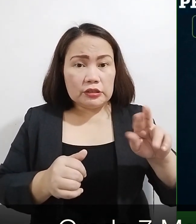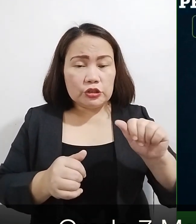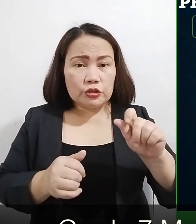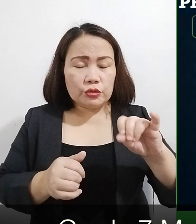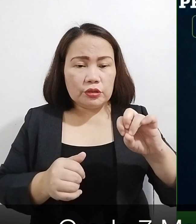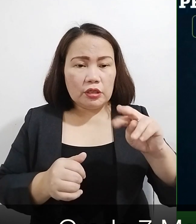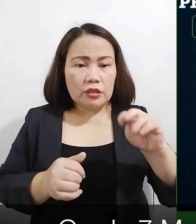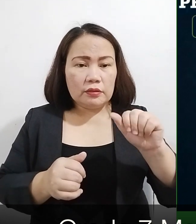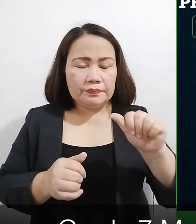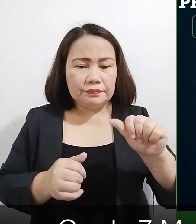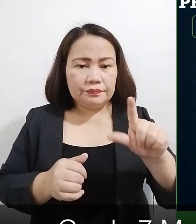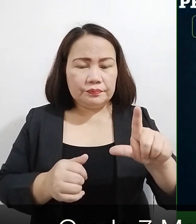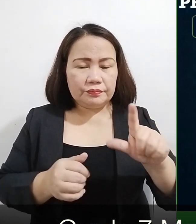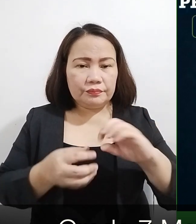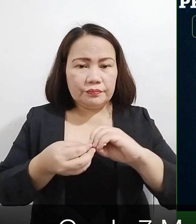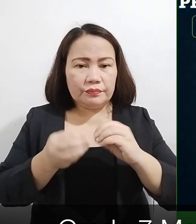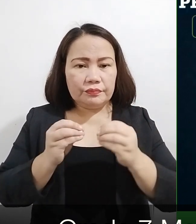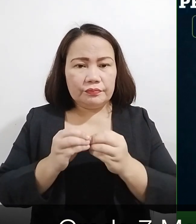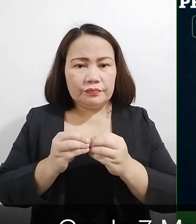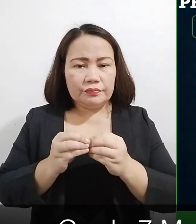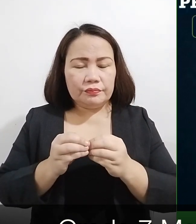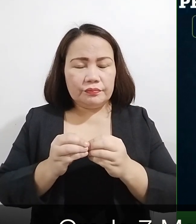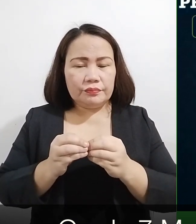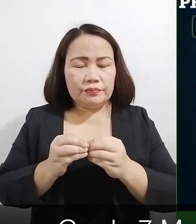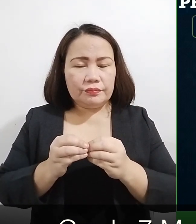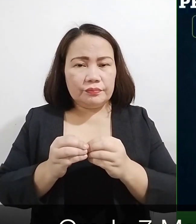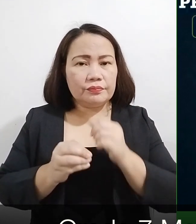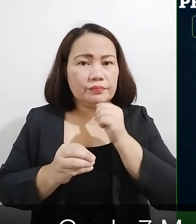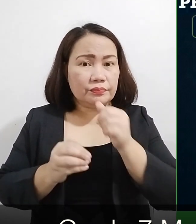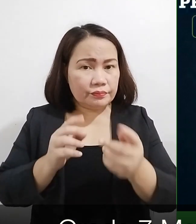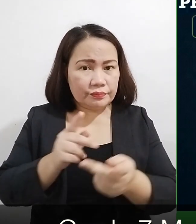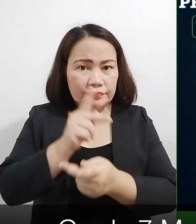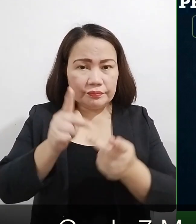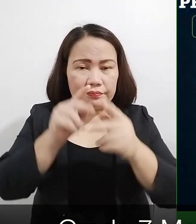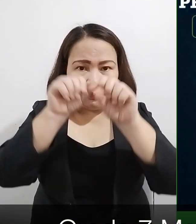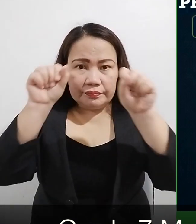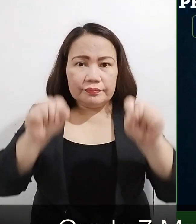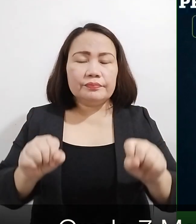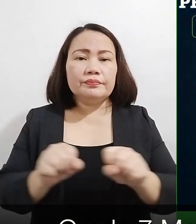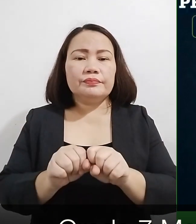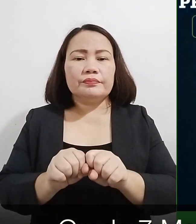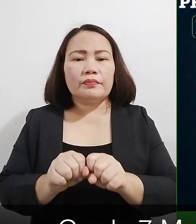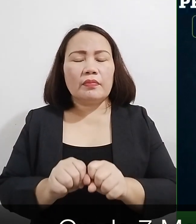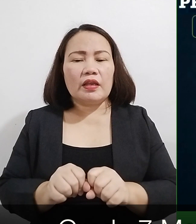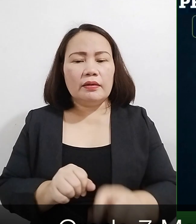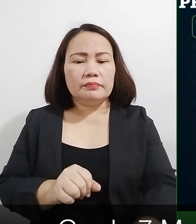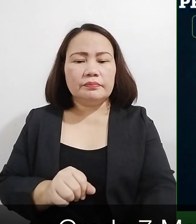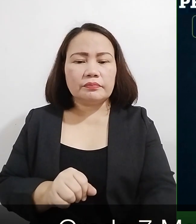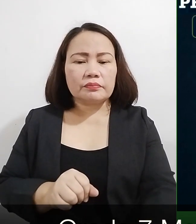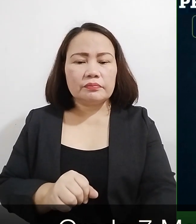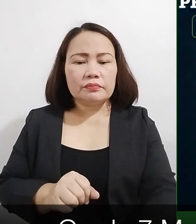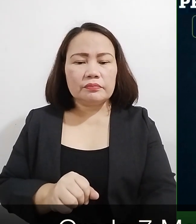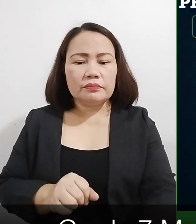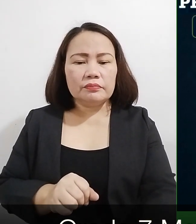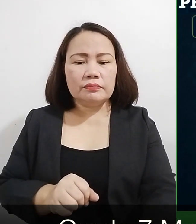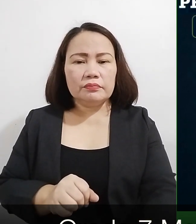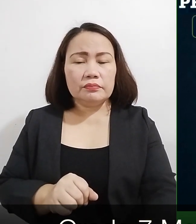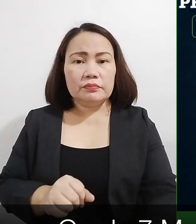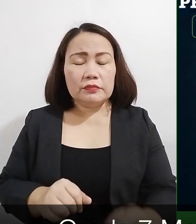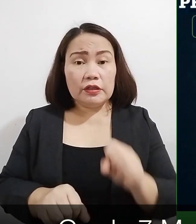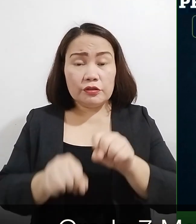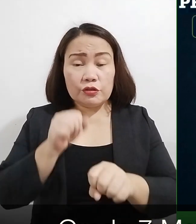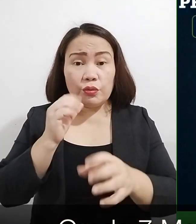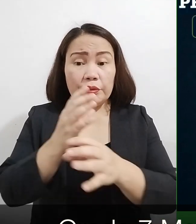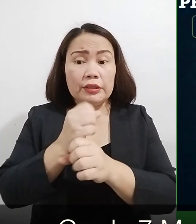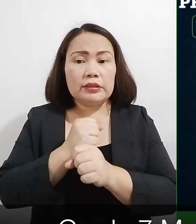So, irrational means ito yung mga hindi perfect squares. So, since hindi nga sila perfect, ano ang isasagot natin?